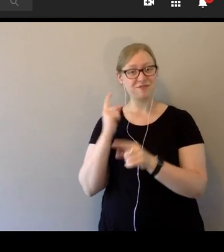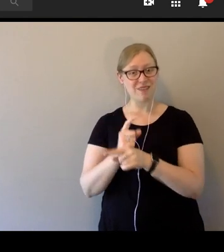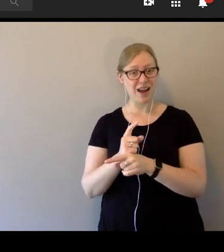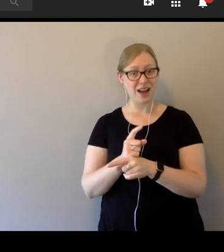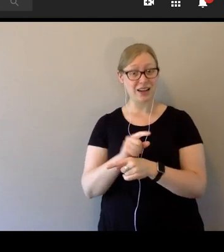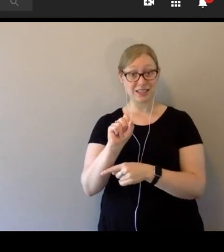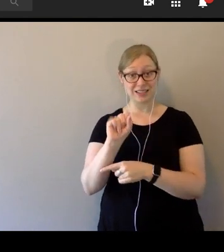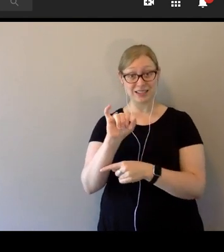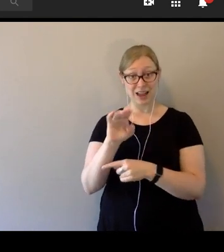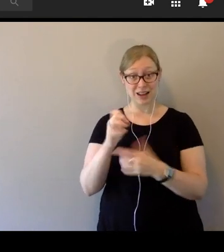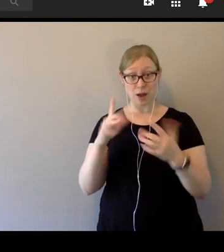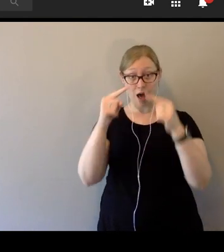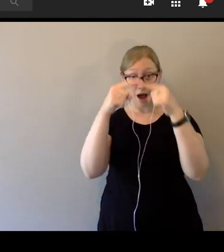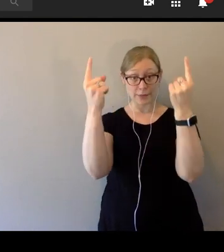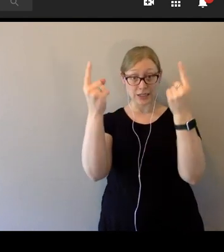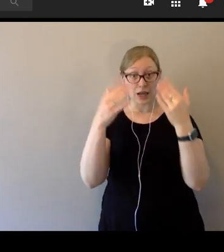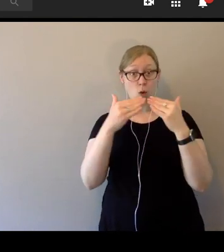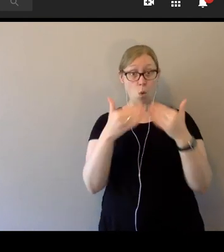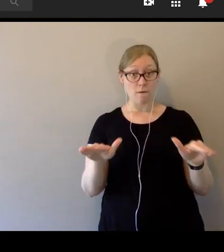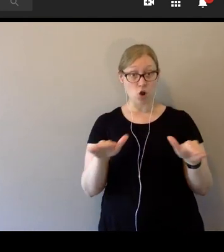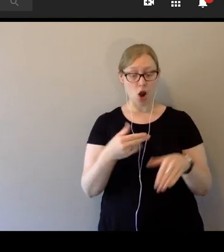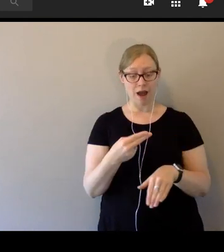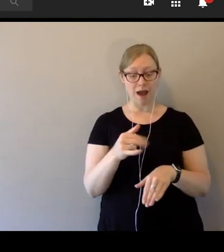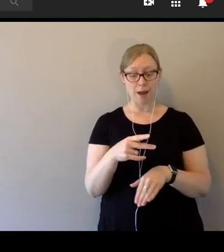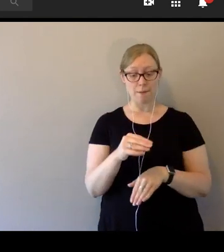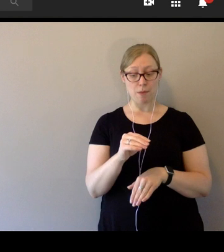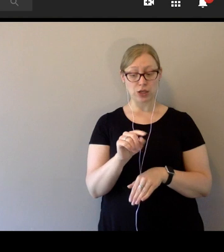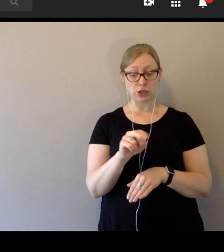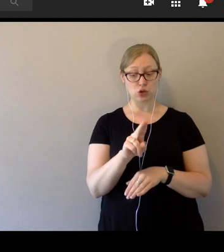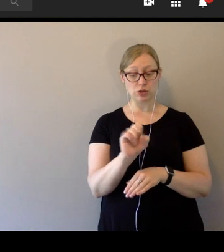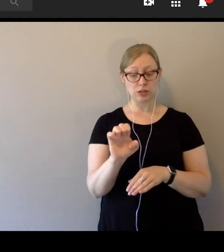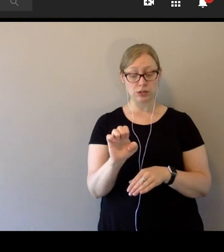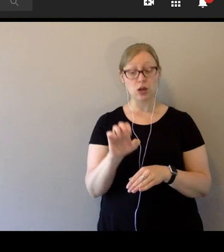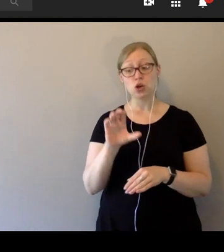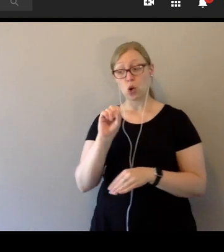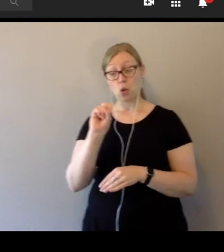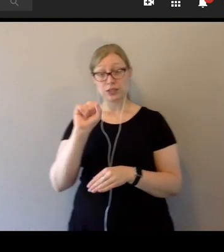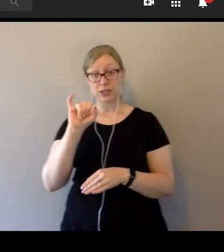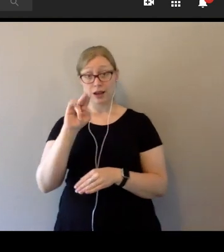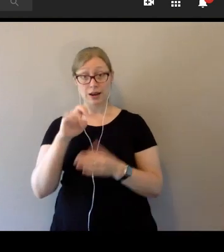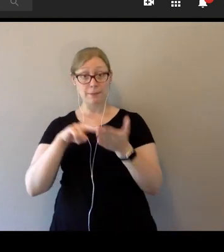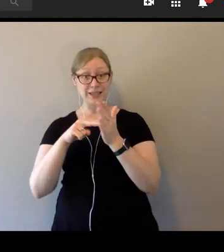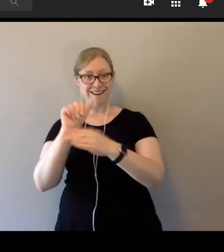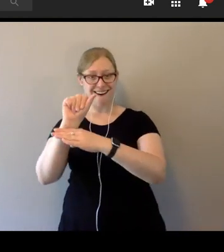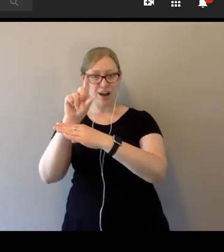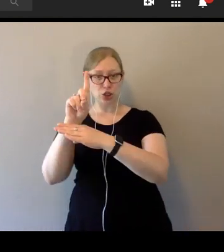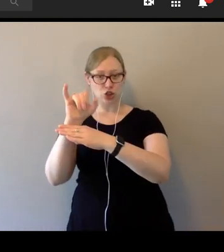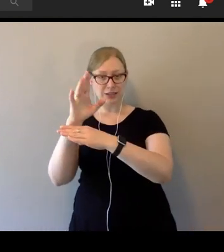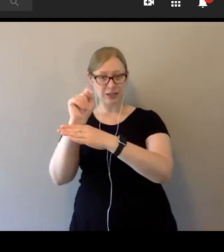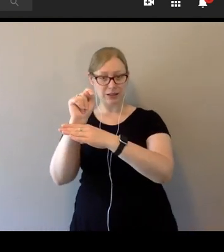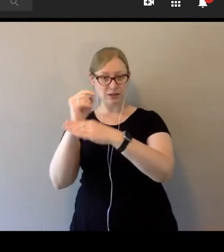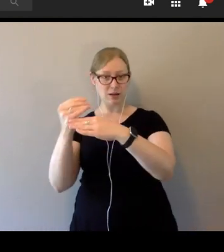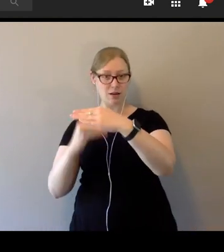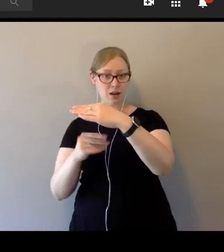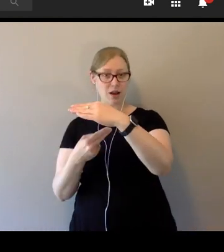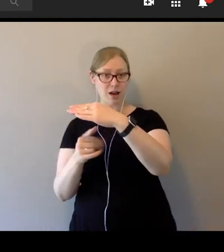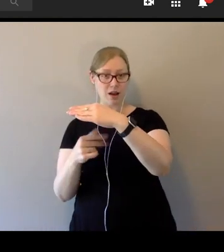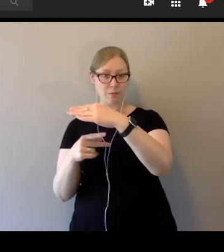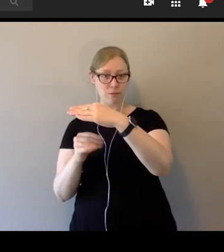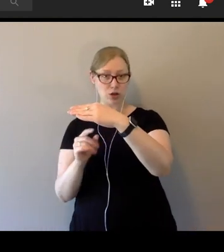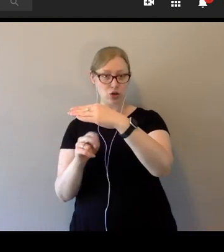over hypotenuse. The cosine is adjacent over hypotenuse. And the tangent